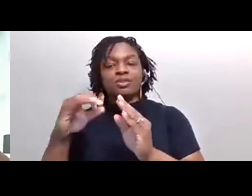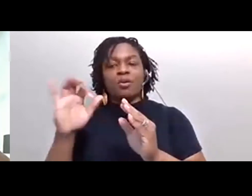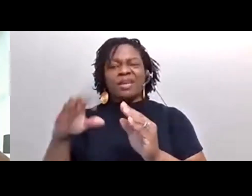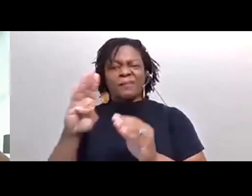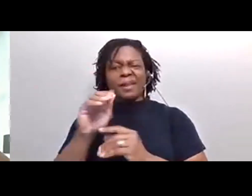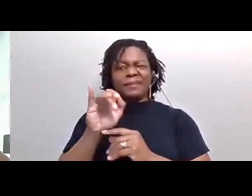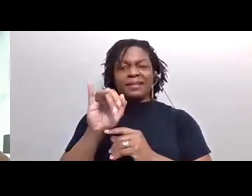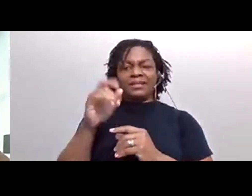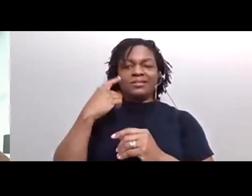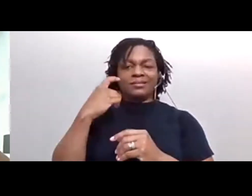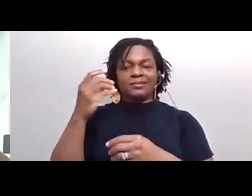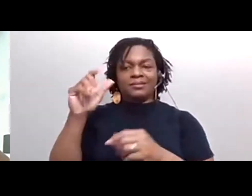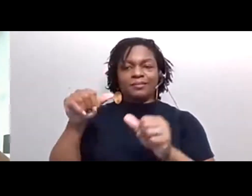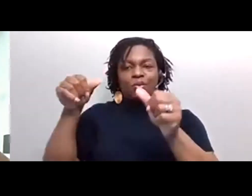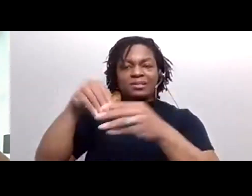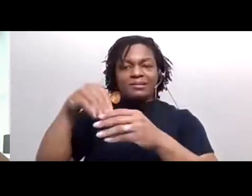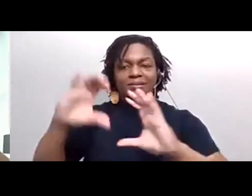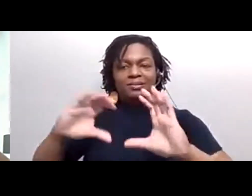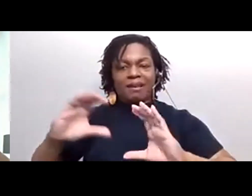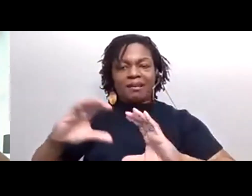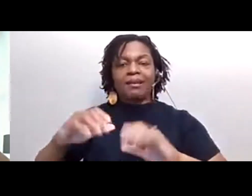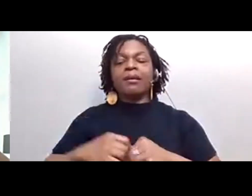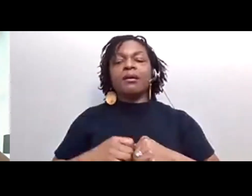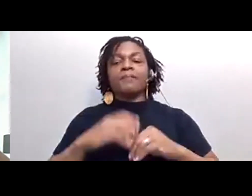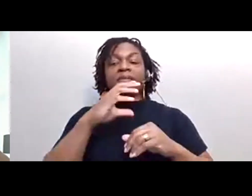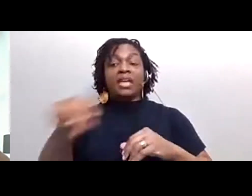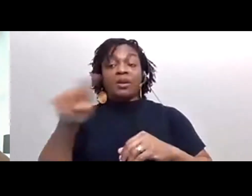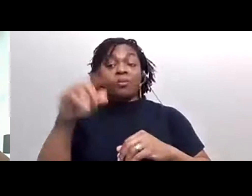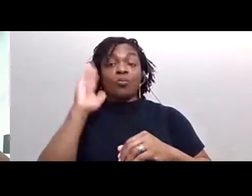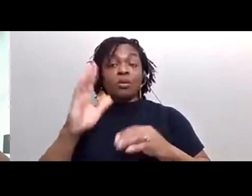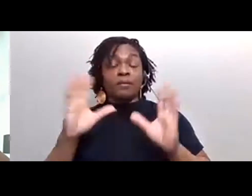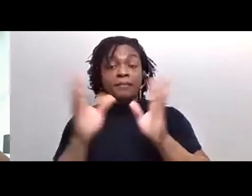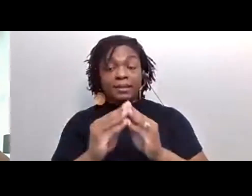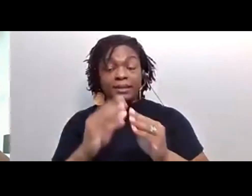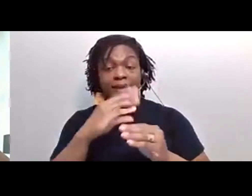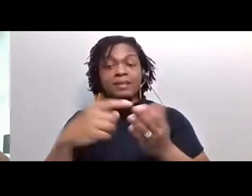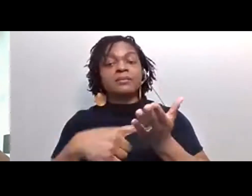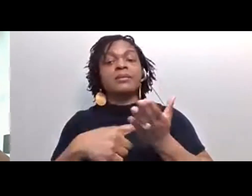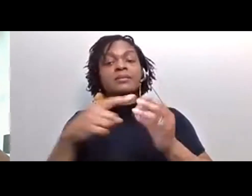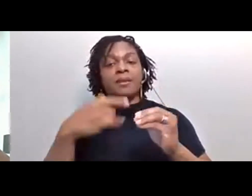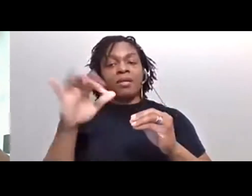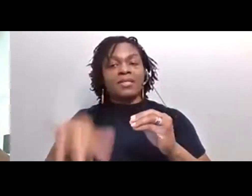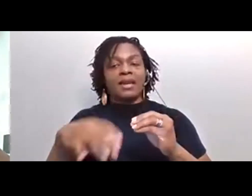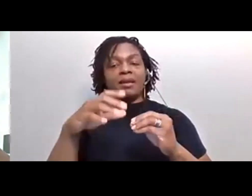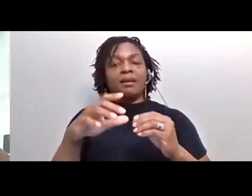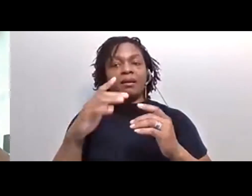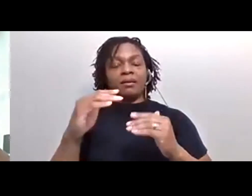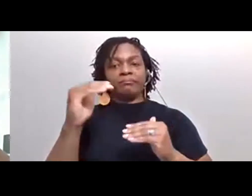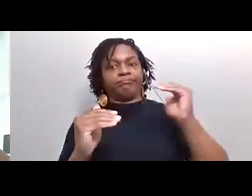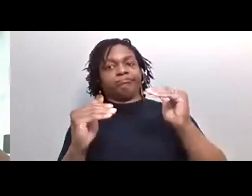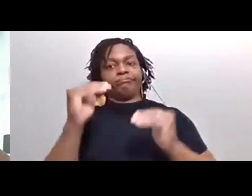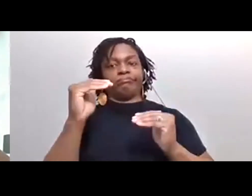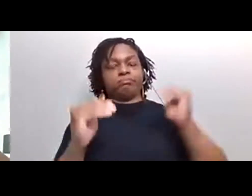delivery in the disability service system, and specifically to talk about this, the disparity between the way that the